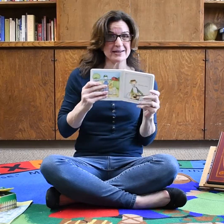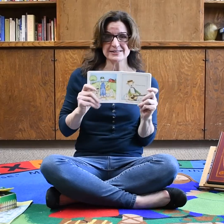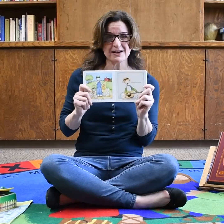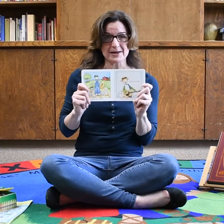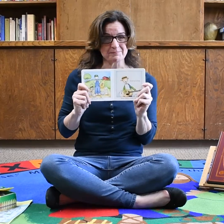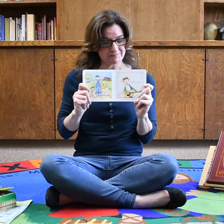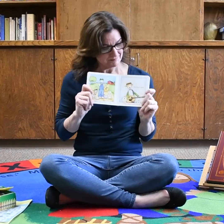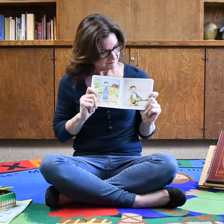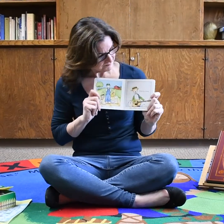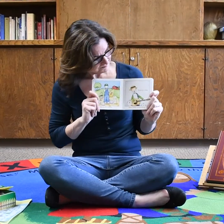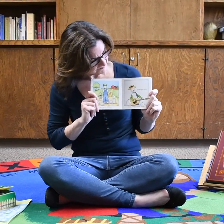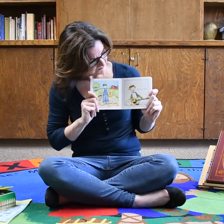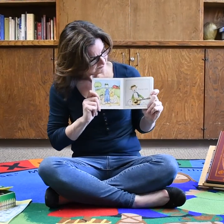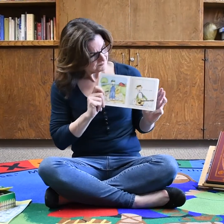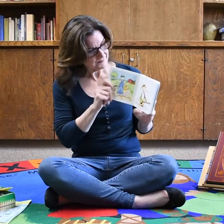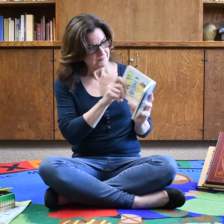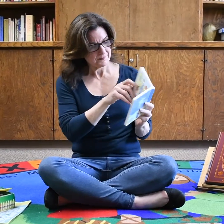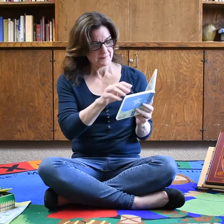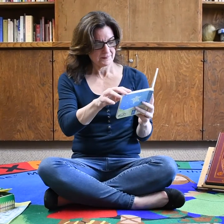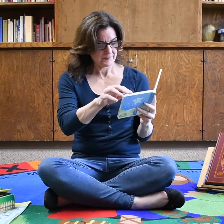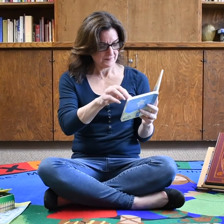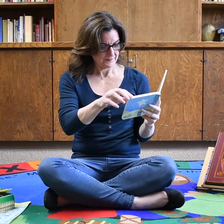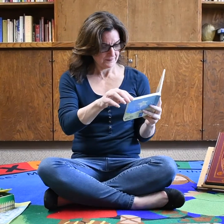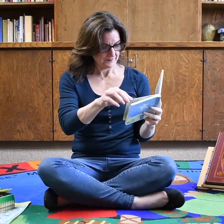can, anytime.